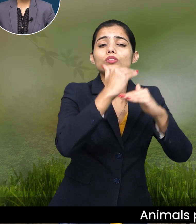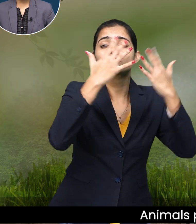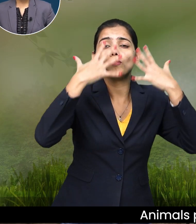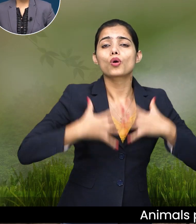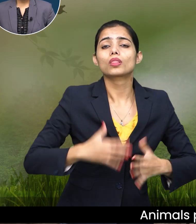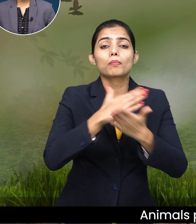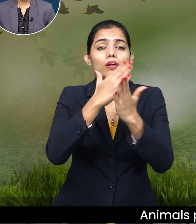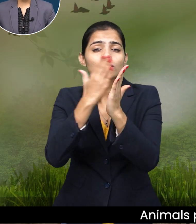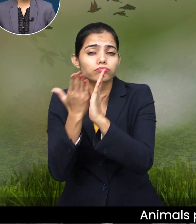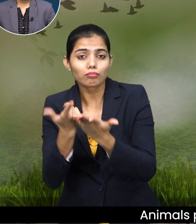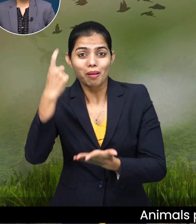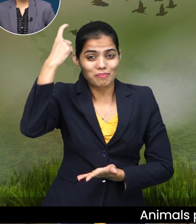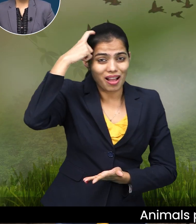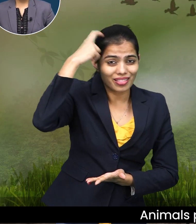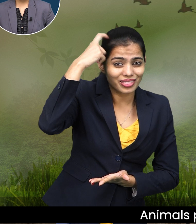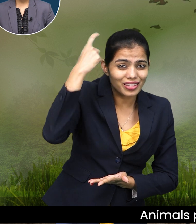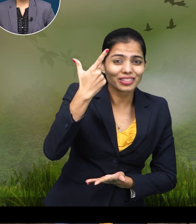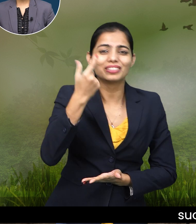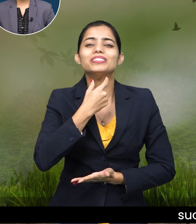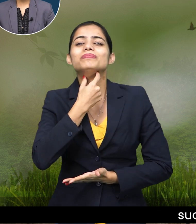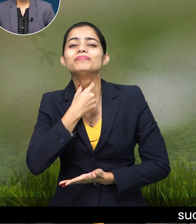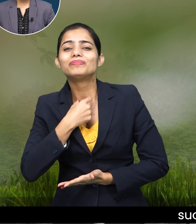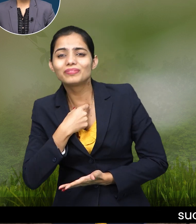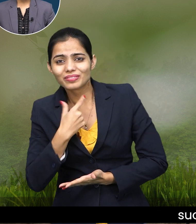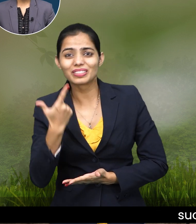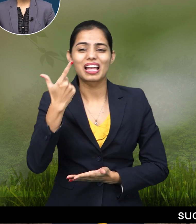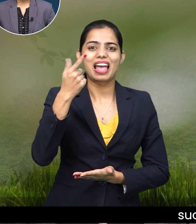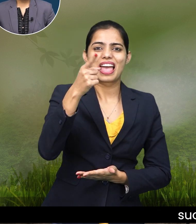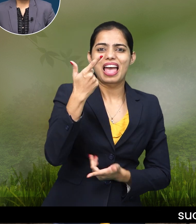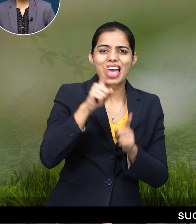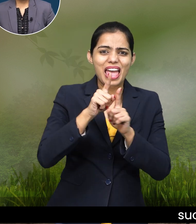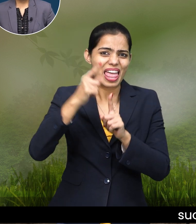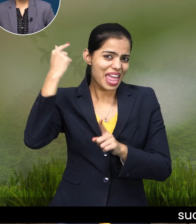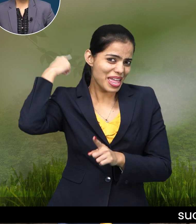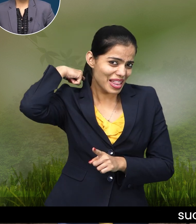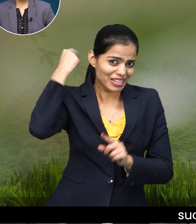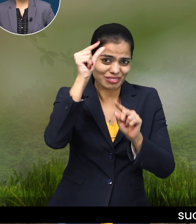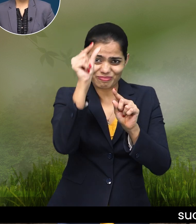Animals possess body parts such as head,